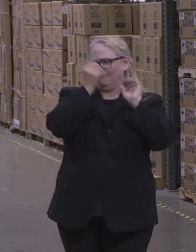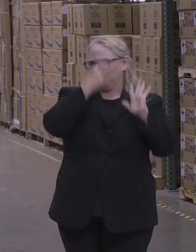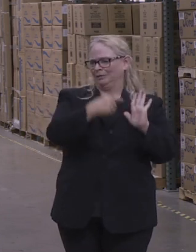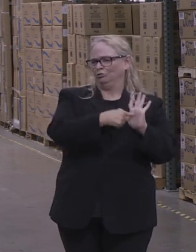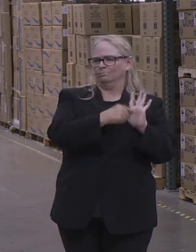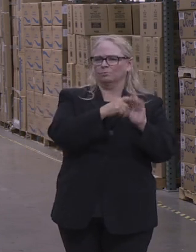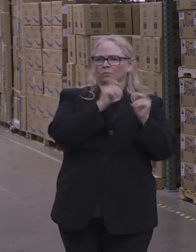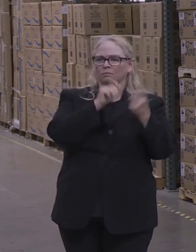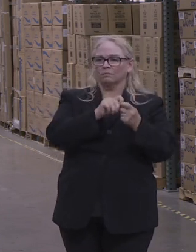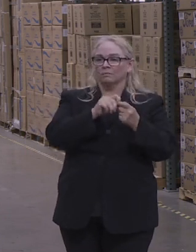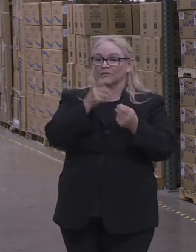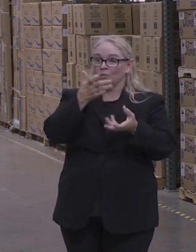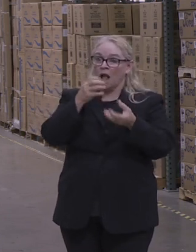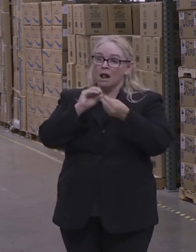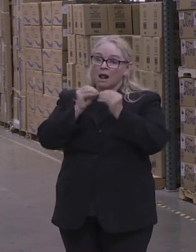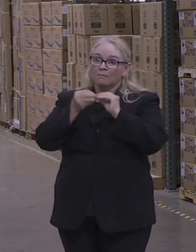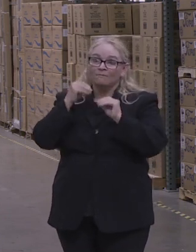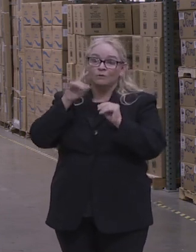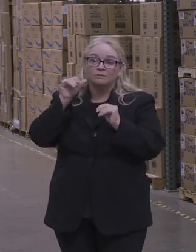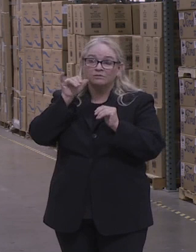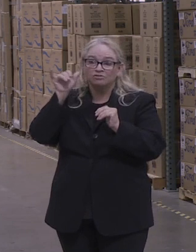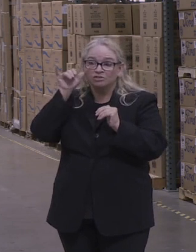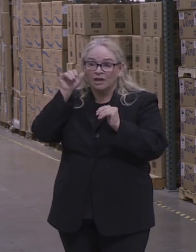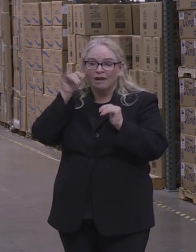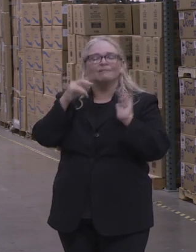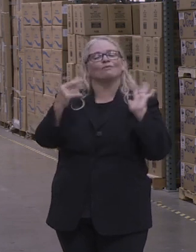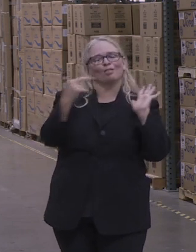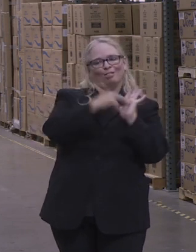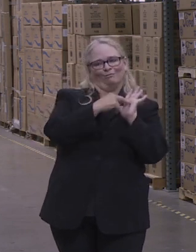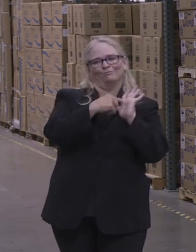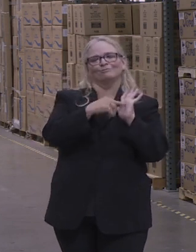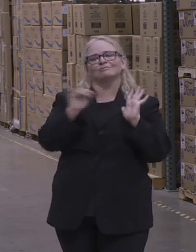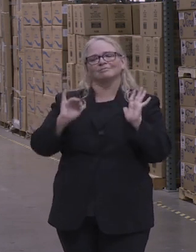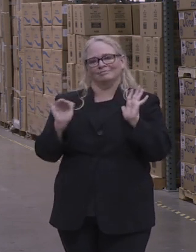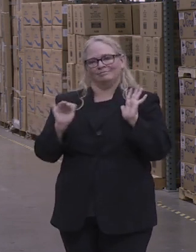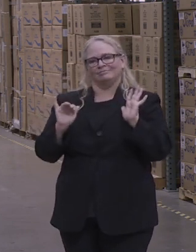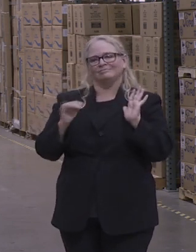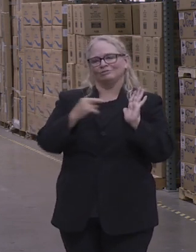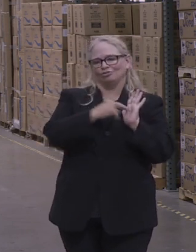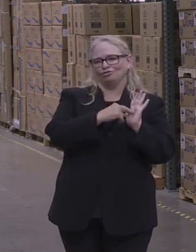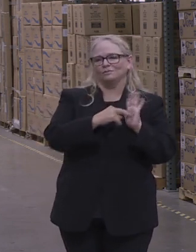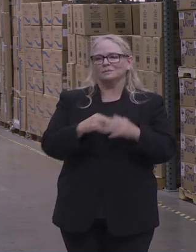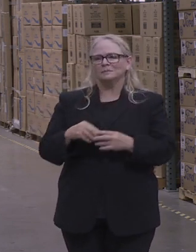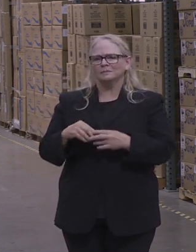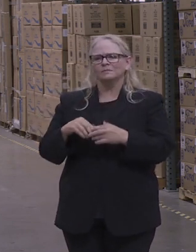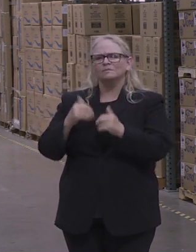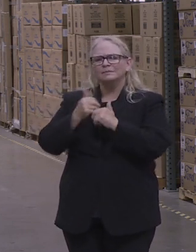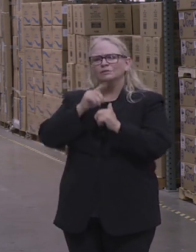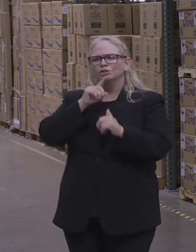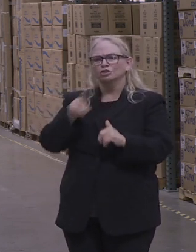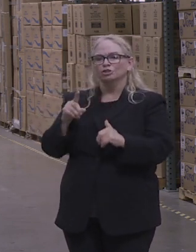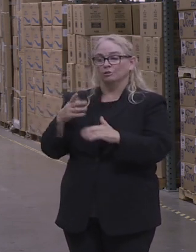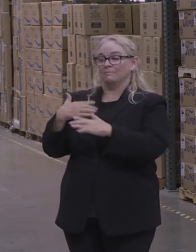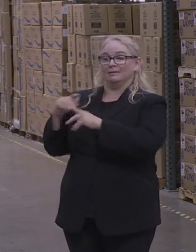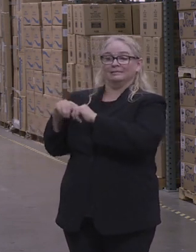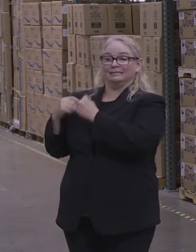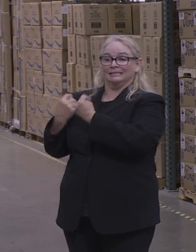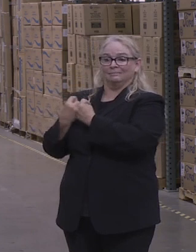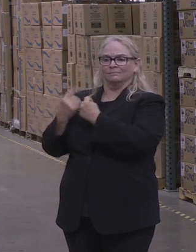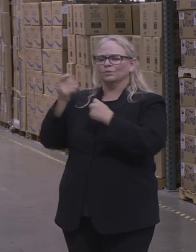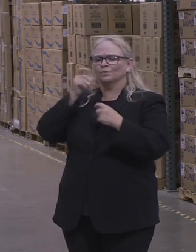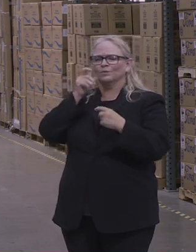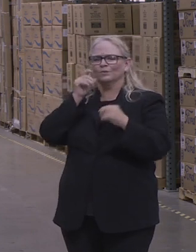yesterday's increase. We'll include those as well, and I'll make sure Jesse on my team provides those to you as well.